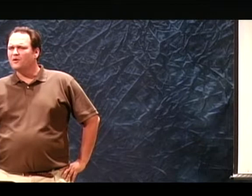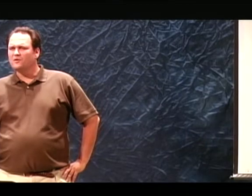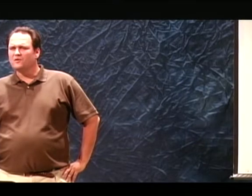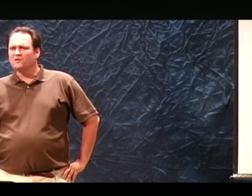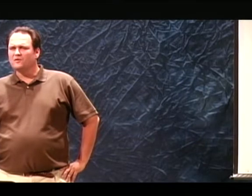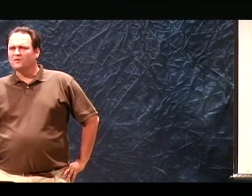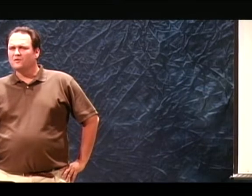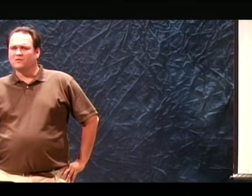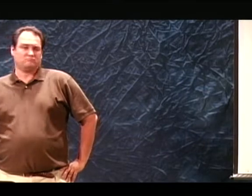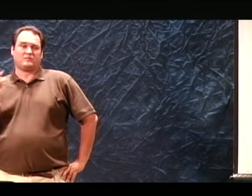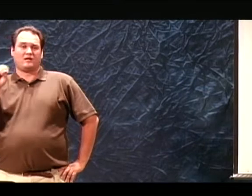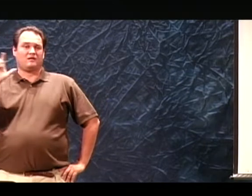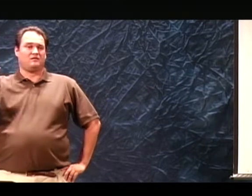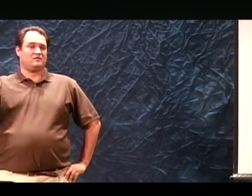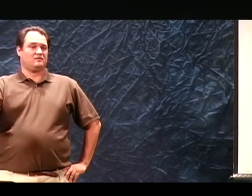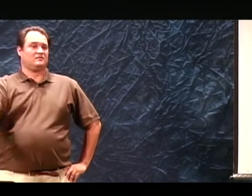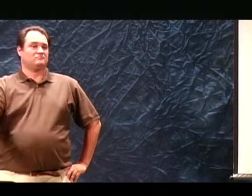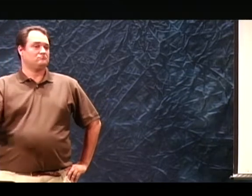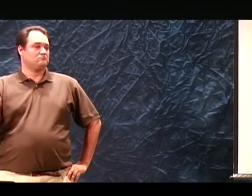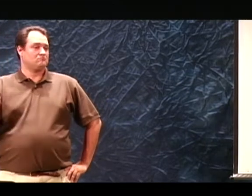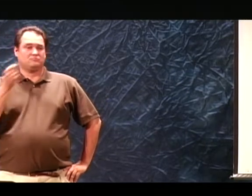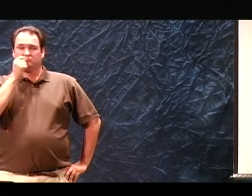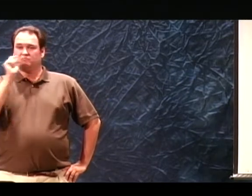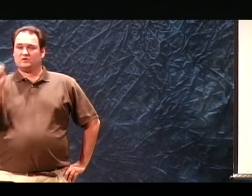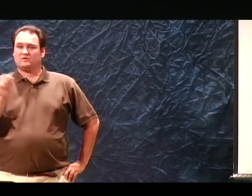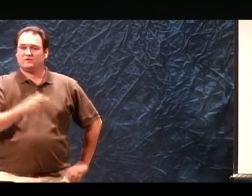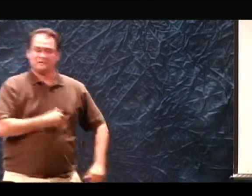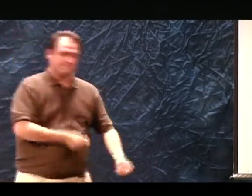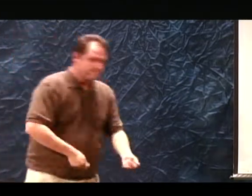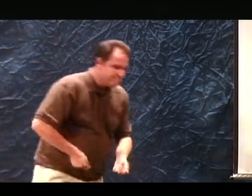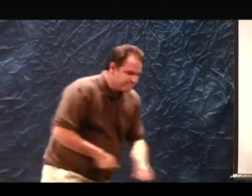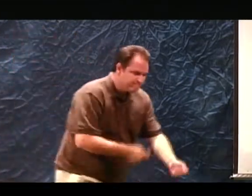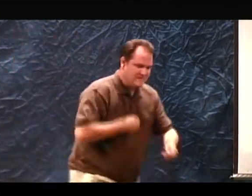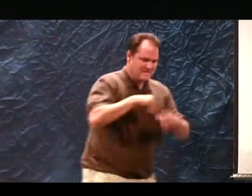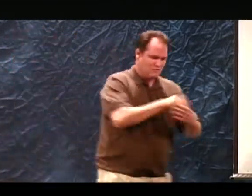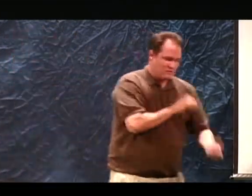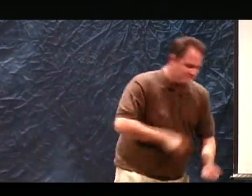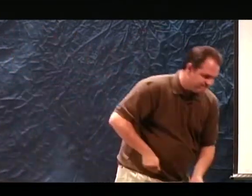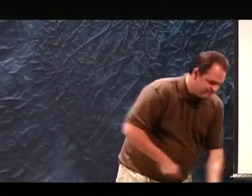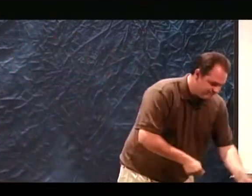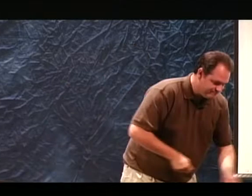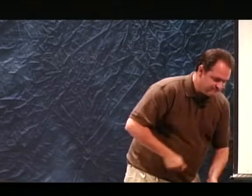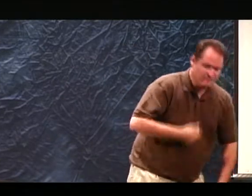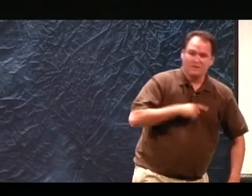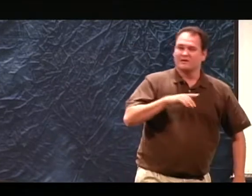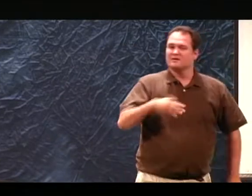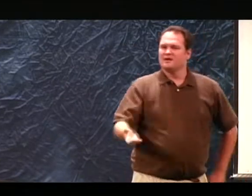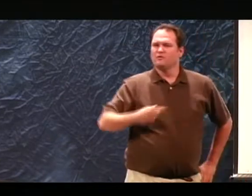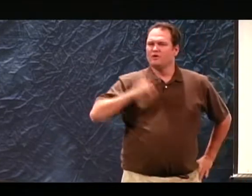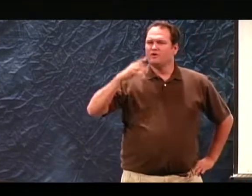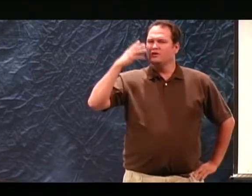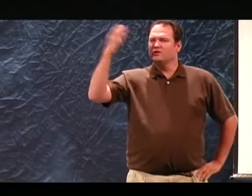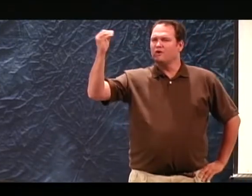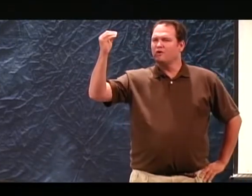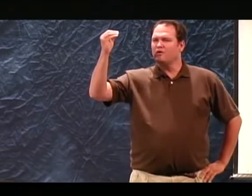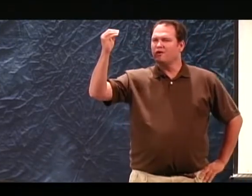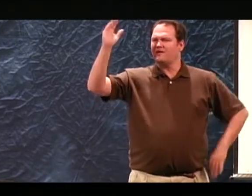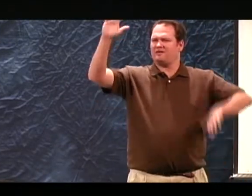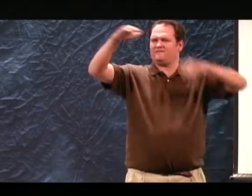what happens to that fortune 500 ceo when he doubts he spends eternity hell what happens to that